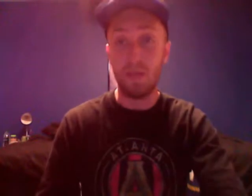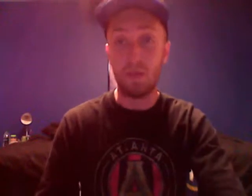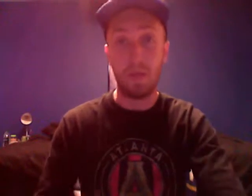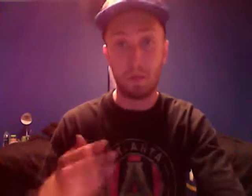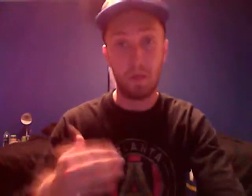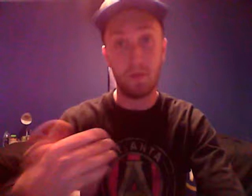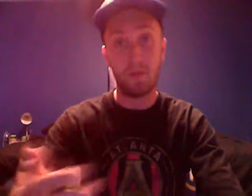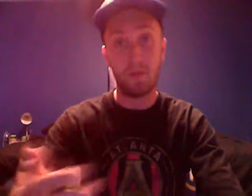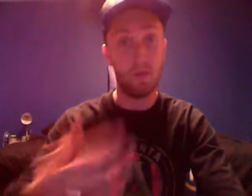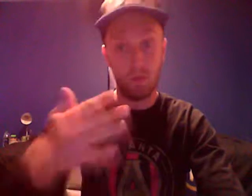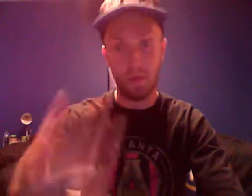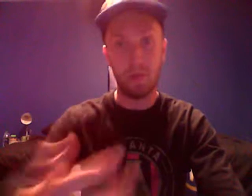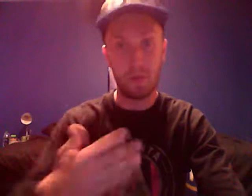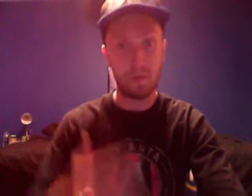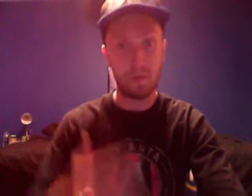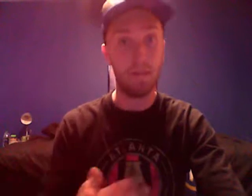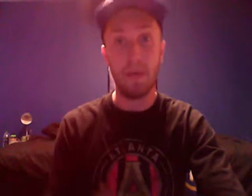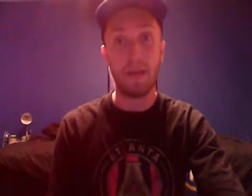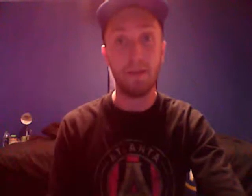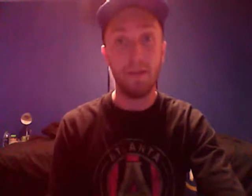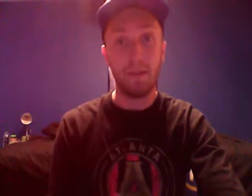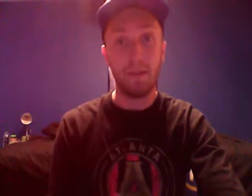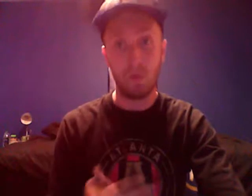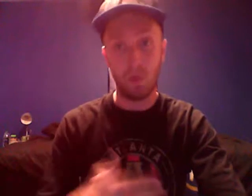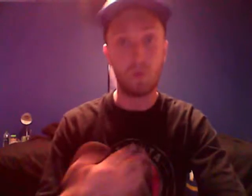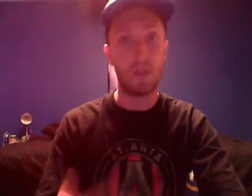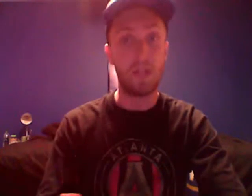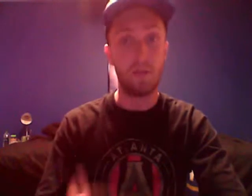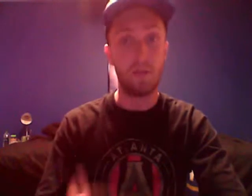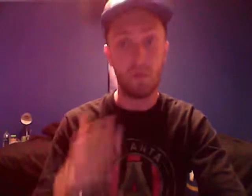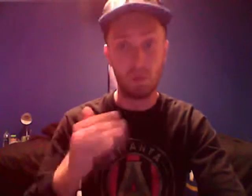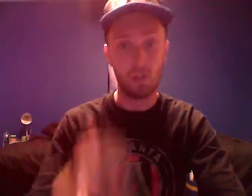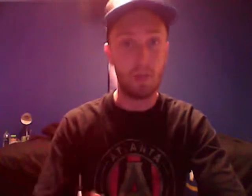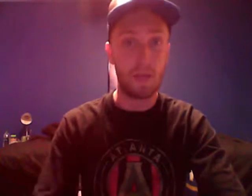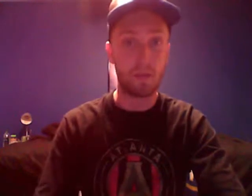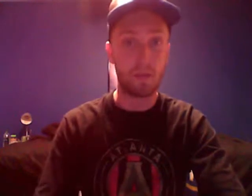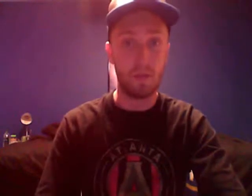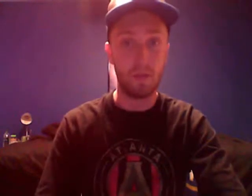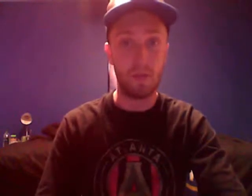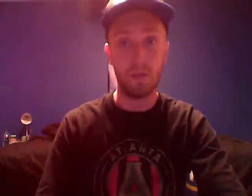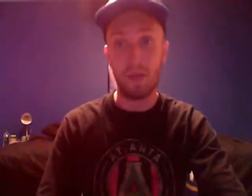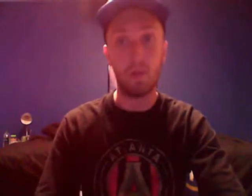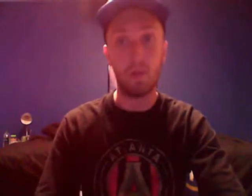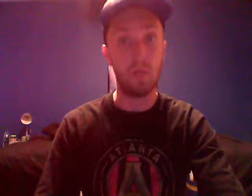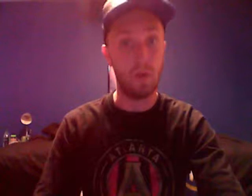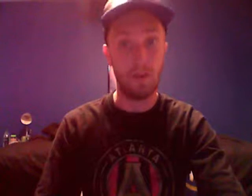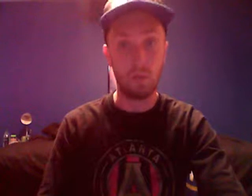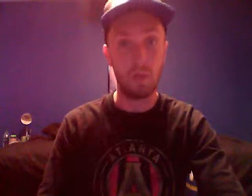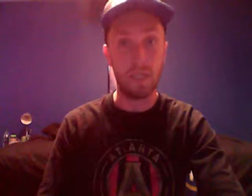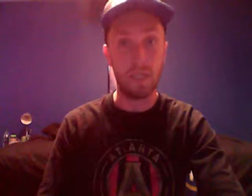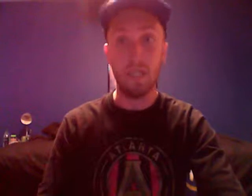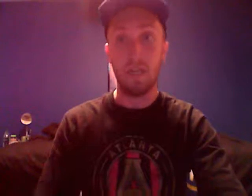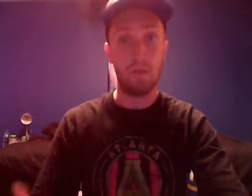to drop a third, lure into it, stay back. Don't try to get up the field, just stay back as a third defender. That way we don't have to worry